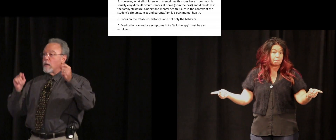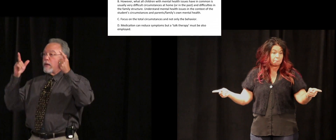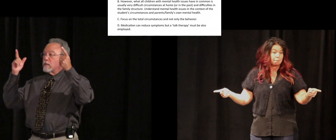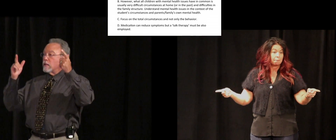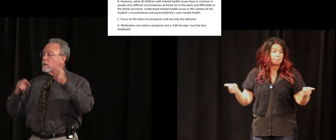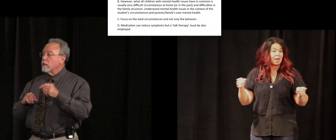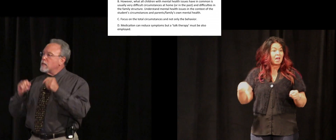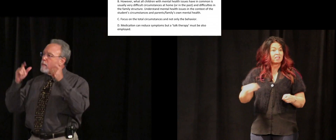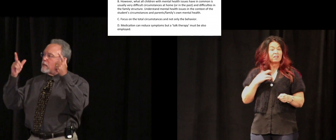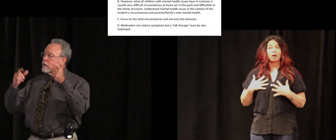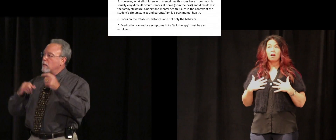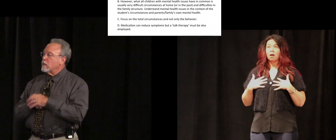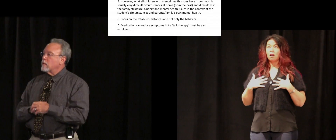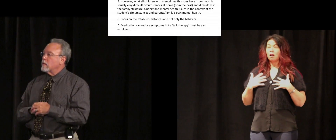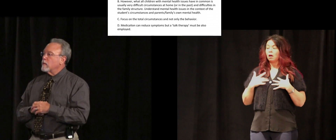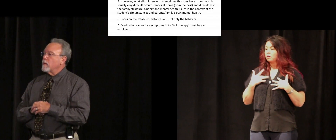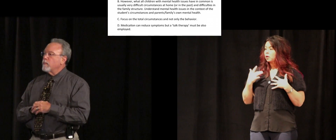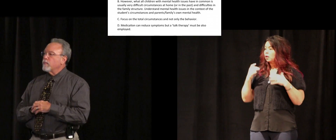15? Okay, thanks, Jody.